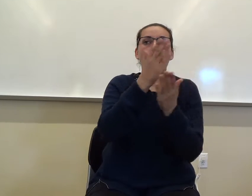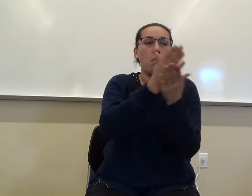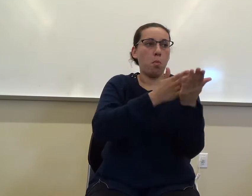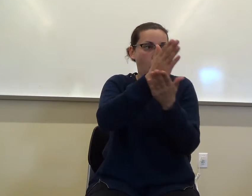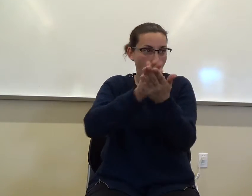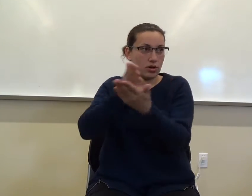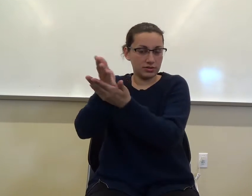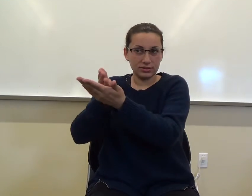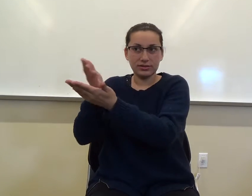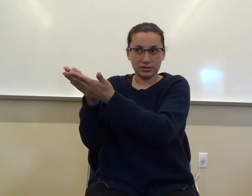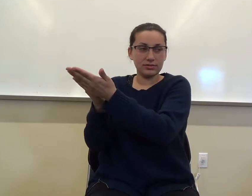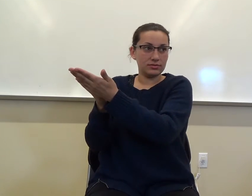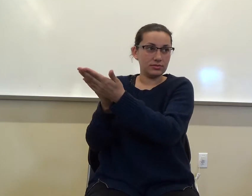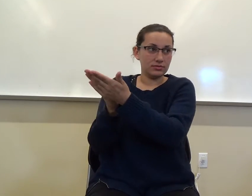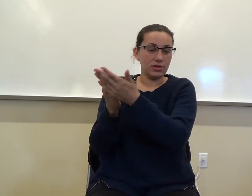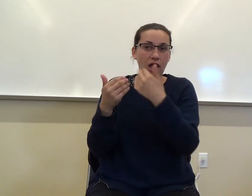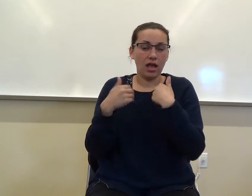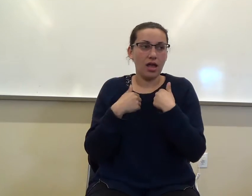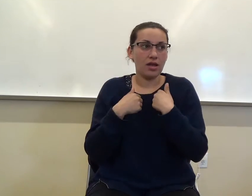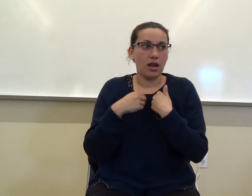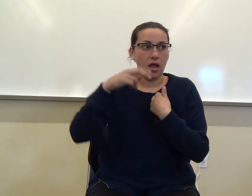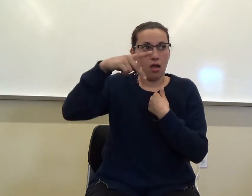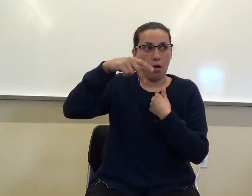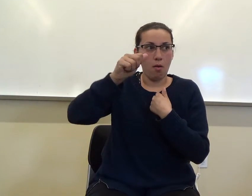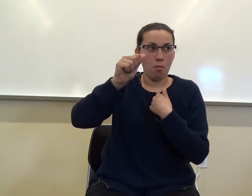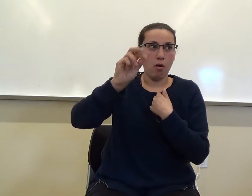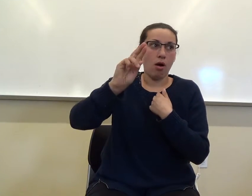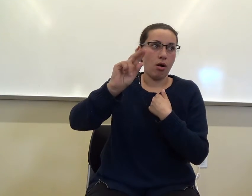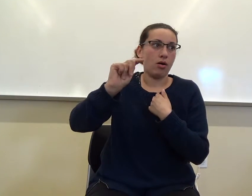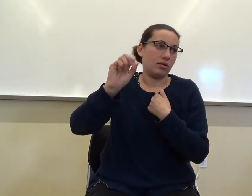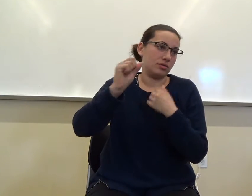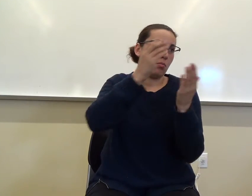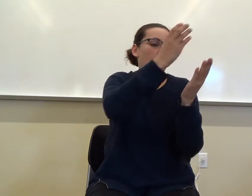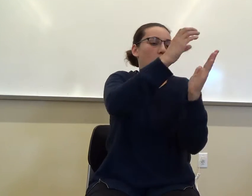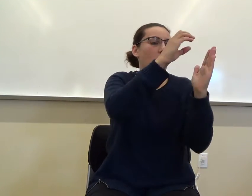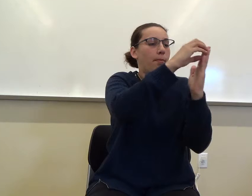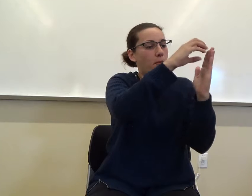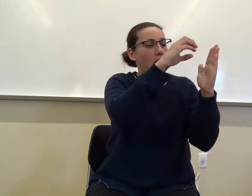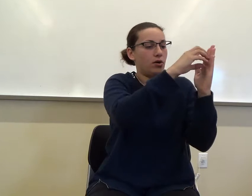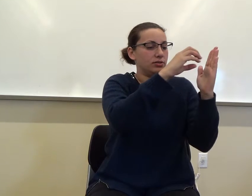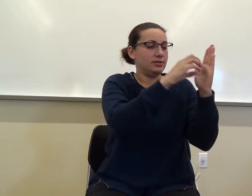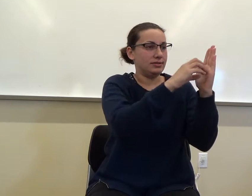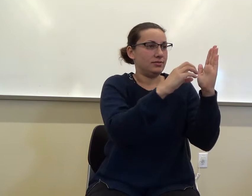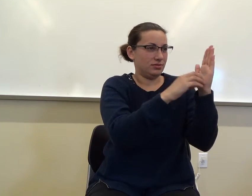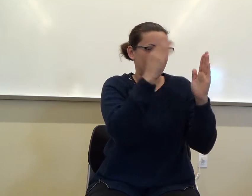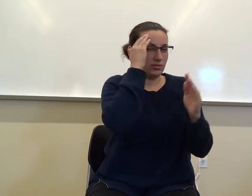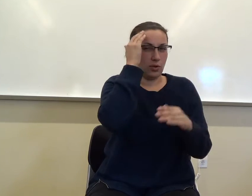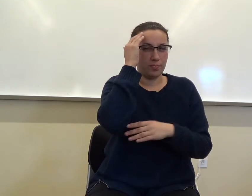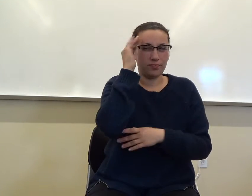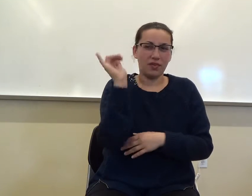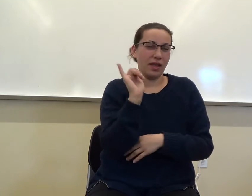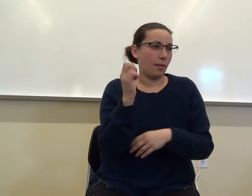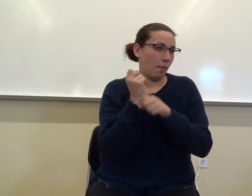see did, and that really helped you, this baseball thing. Okay,